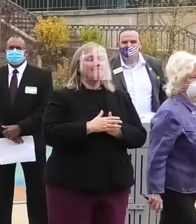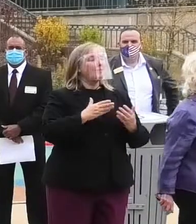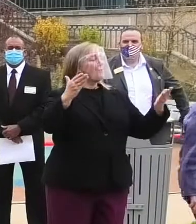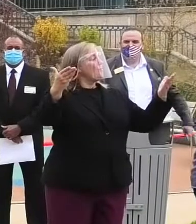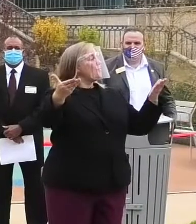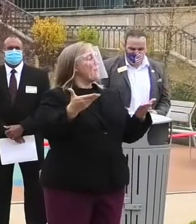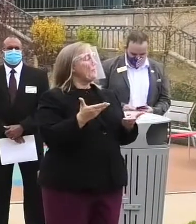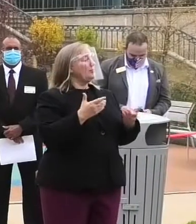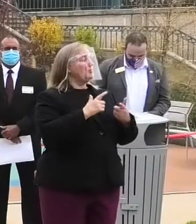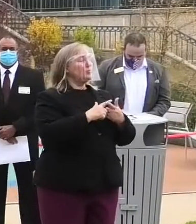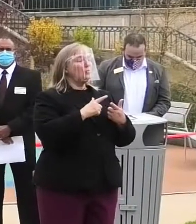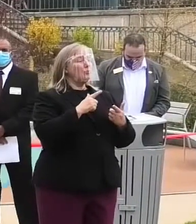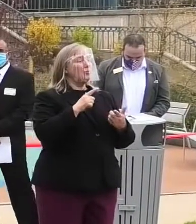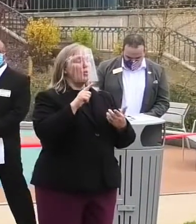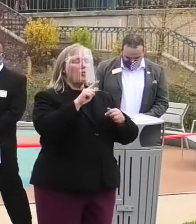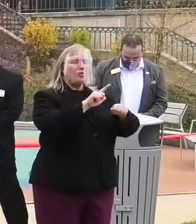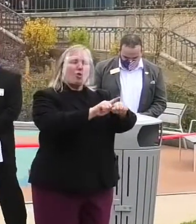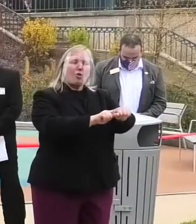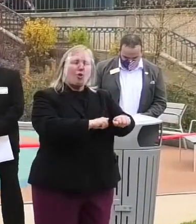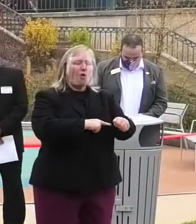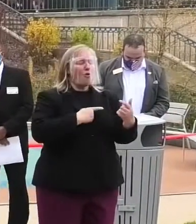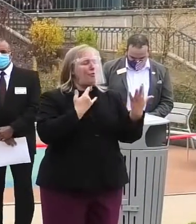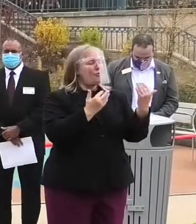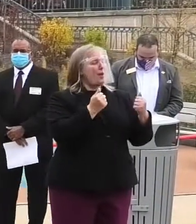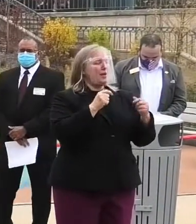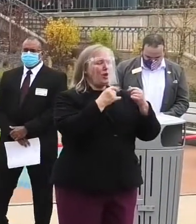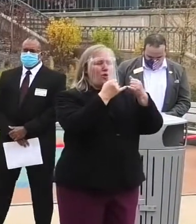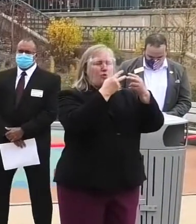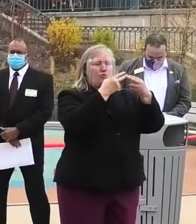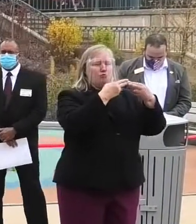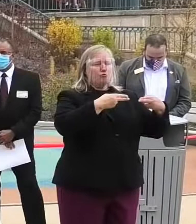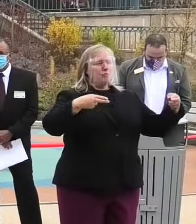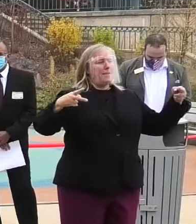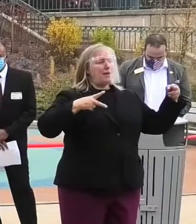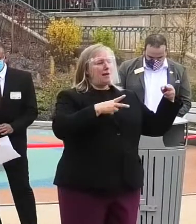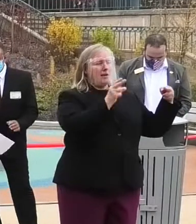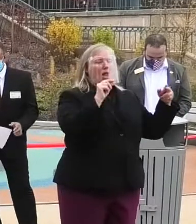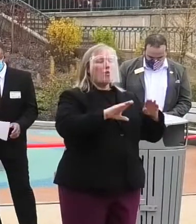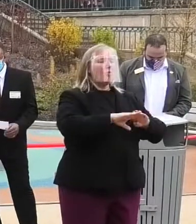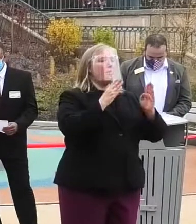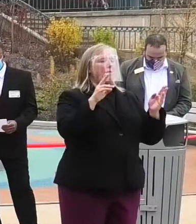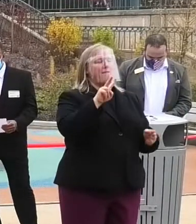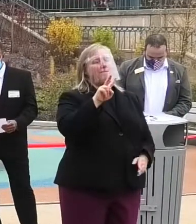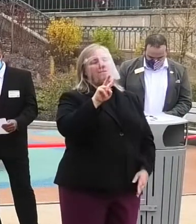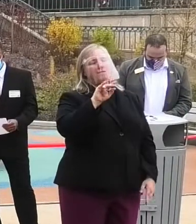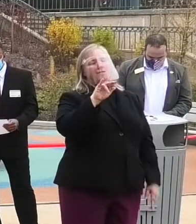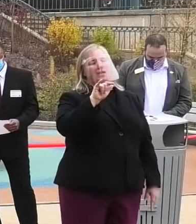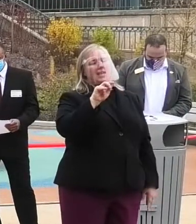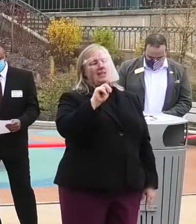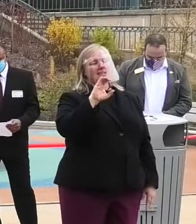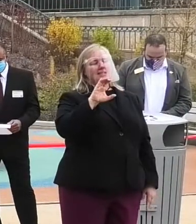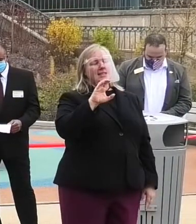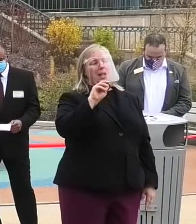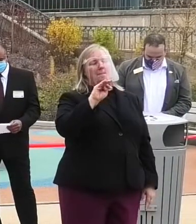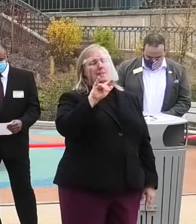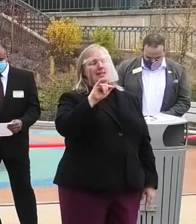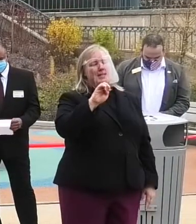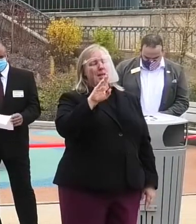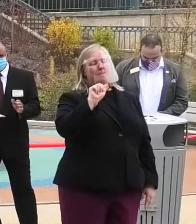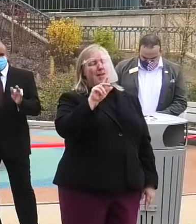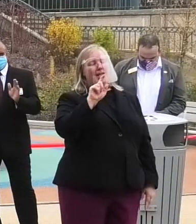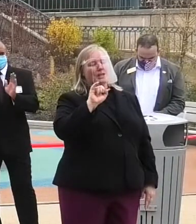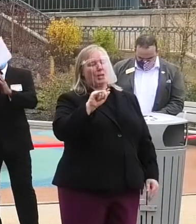So welcome to the long-awaited ribbon cutting and opening of Vivian C. Millie Bailey Park.